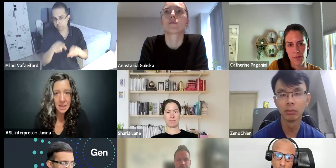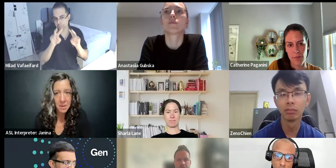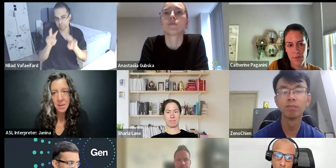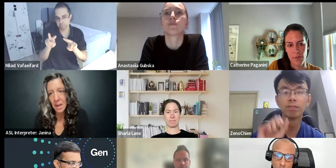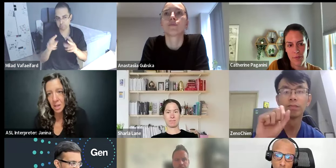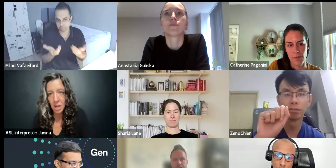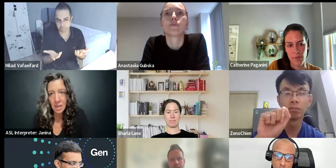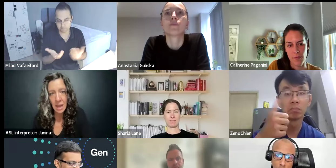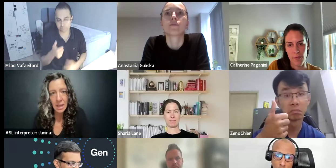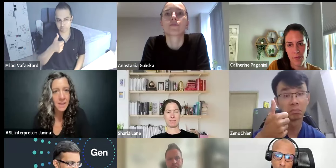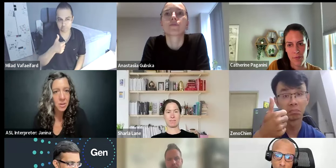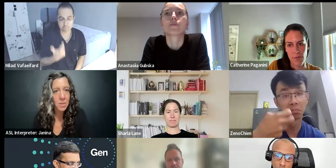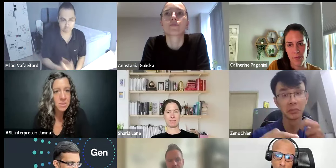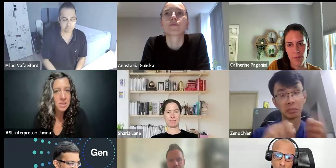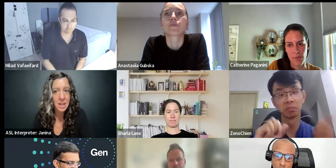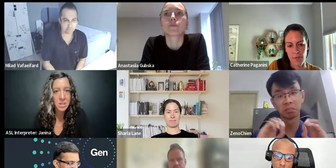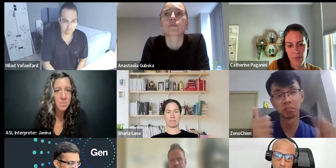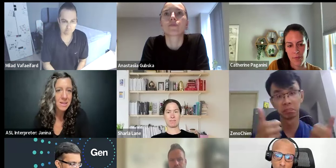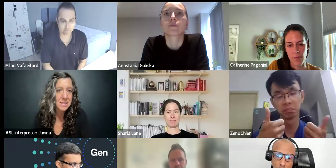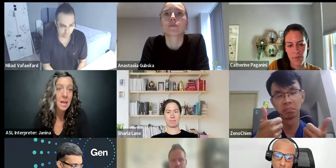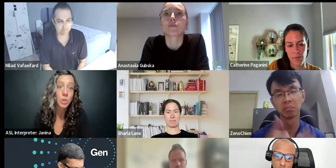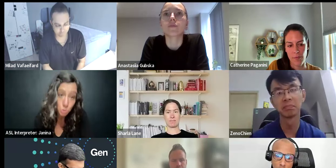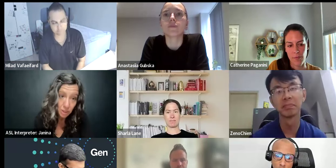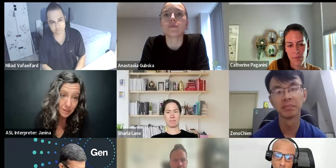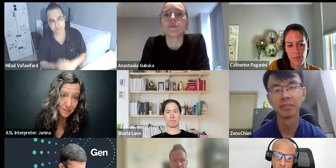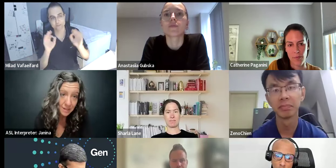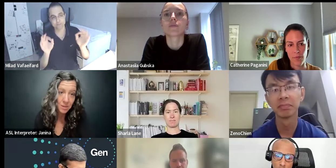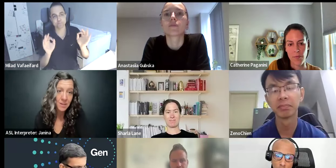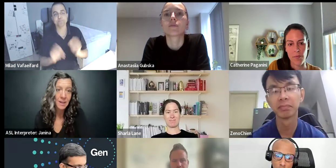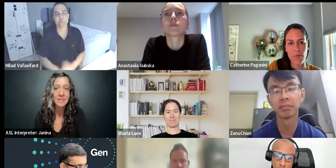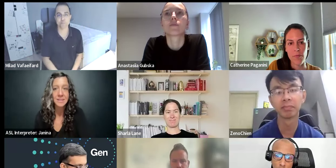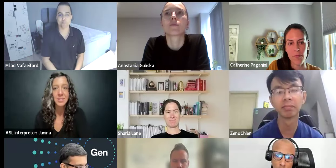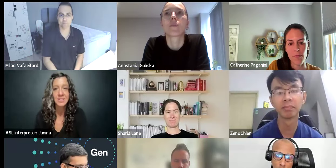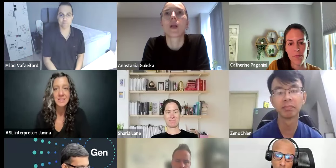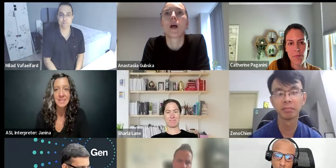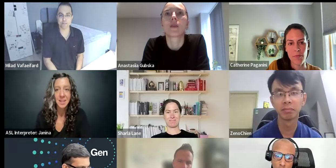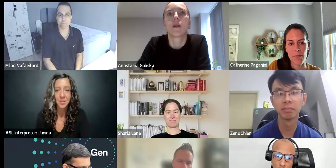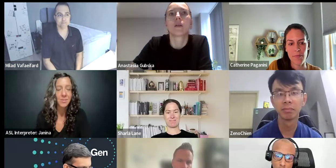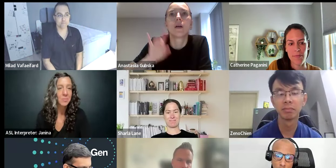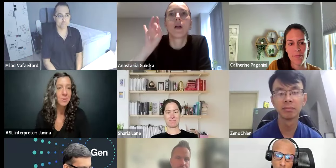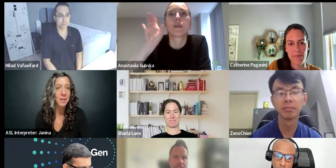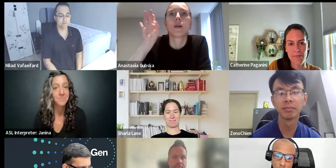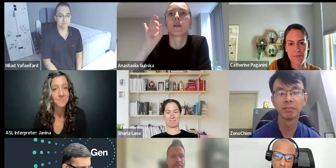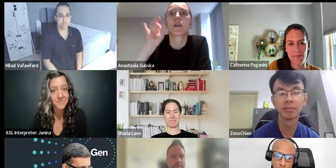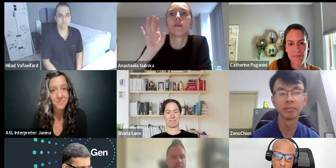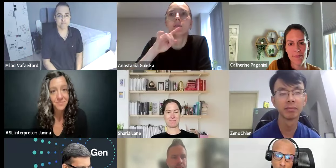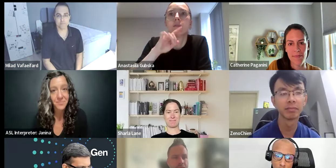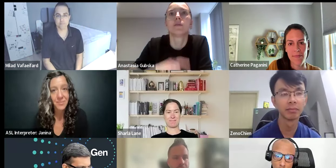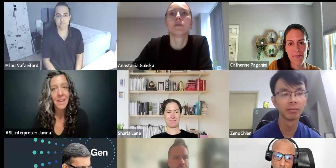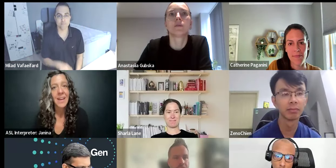Maybe 10, maybe 9 o'clock at night, and then you're able to catch it because it's not too late in the middle of the night. Zeno Chin says, yes, thank you. Thank you, Malad.